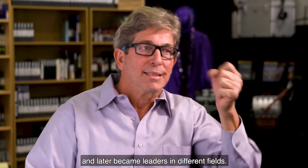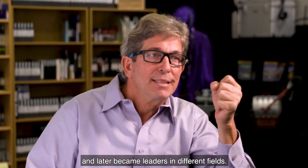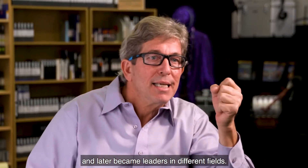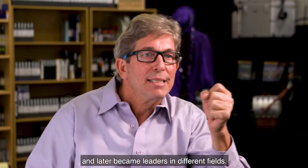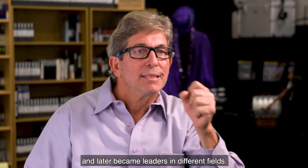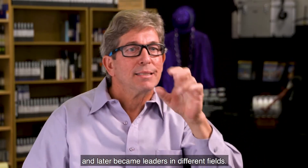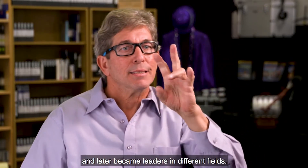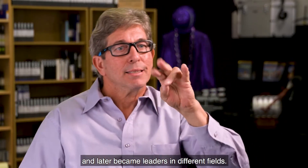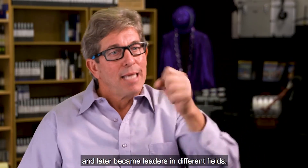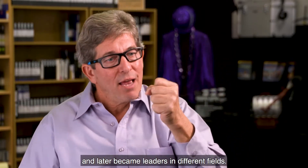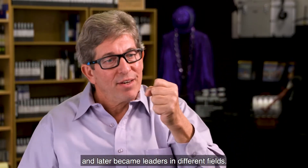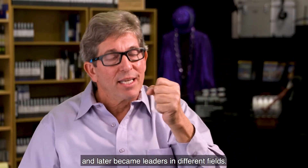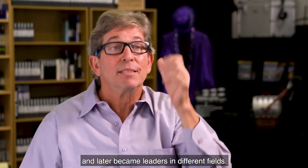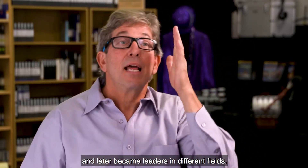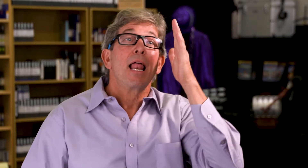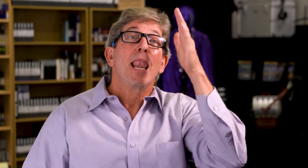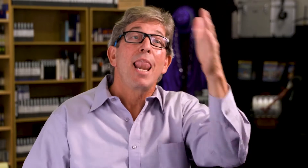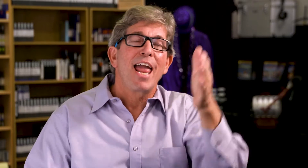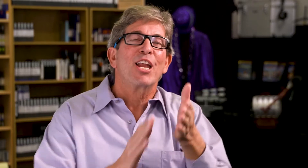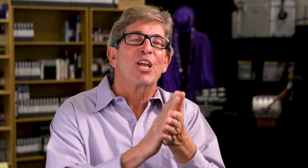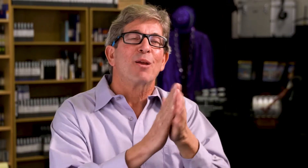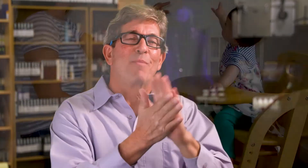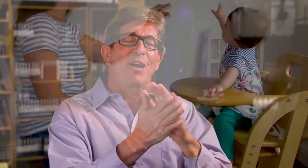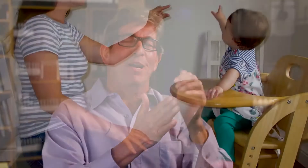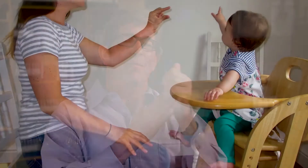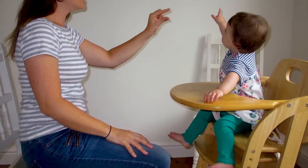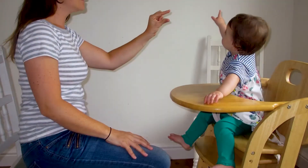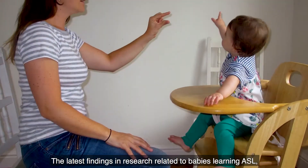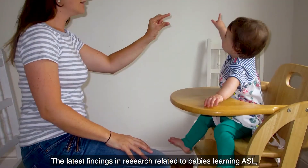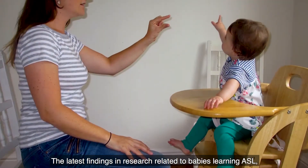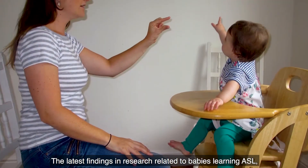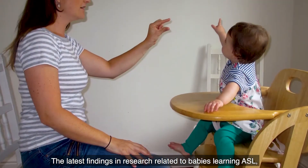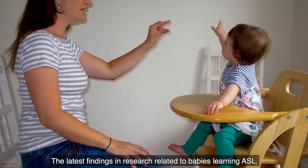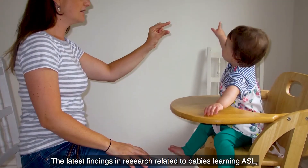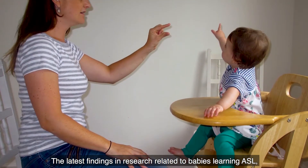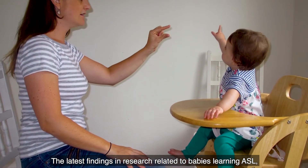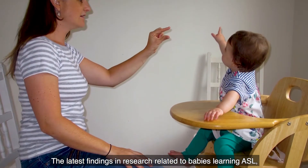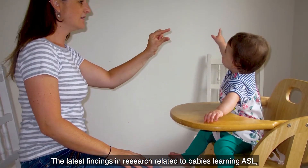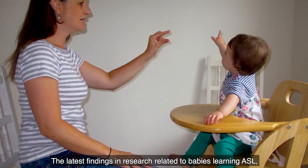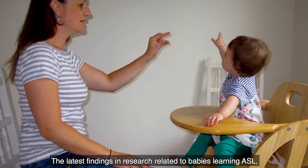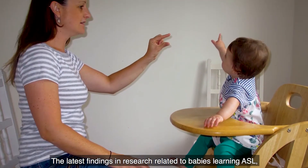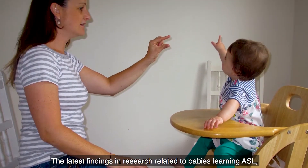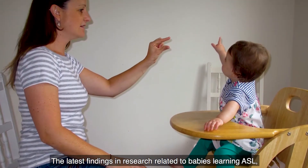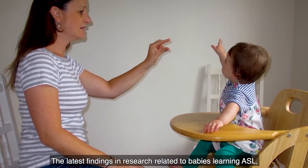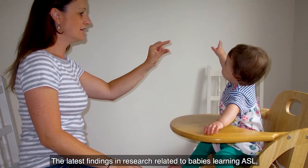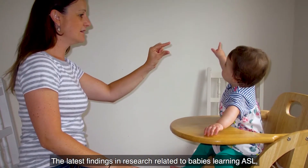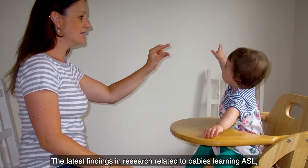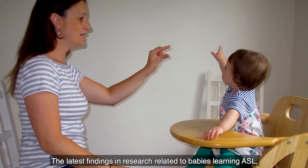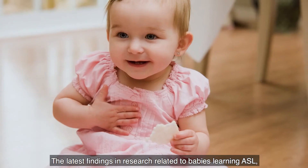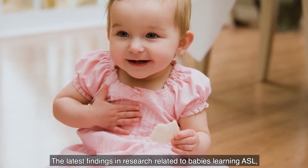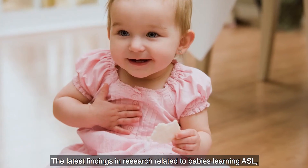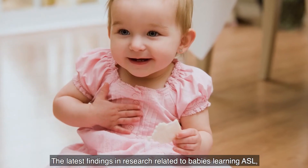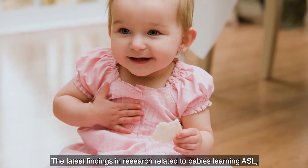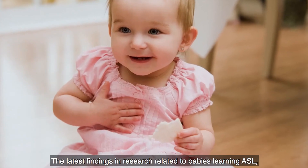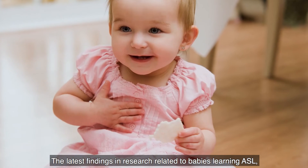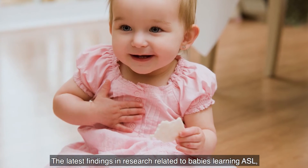leaders in different fields. The latest findings in research related to babies learning ASL